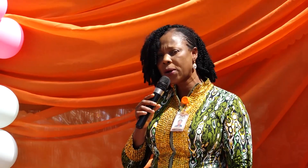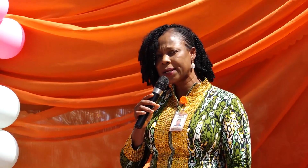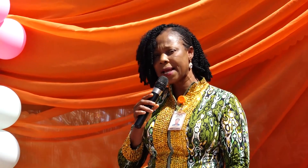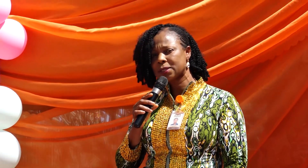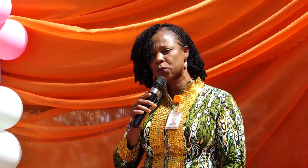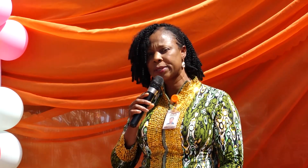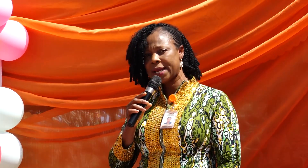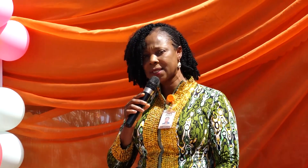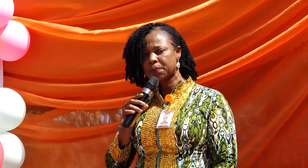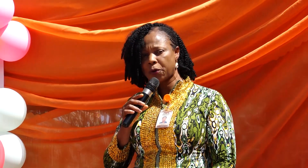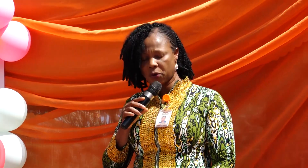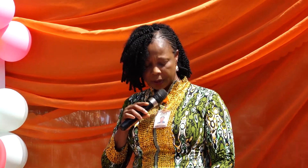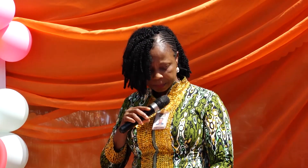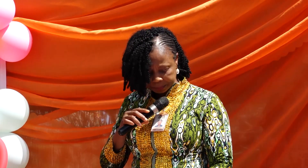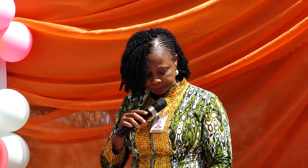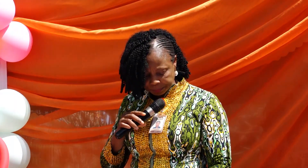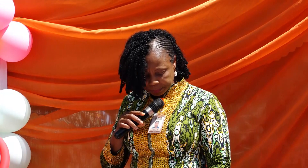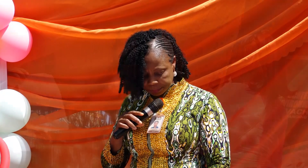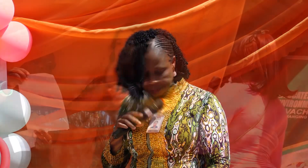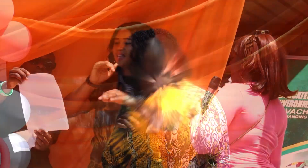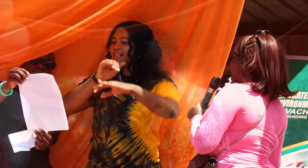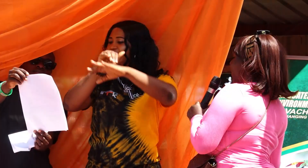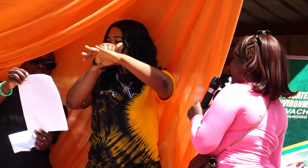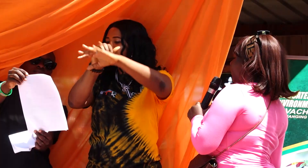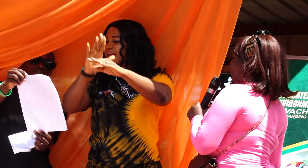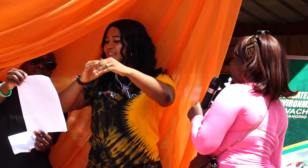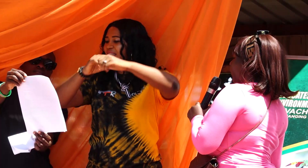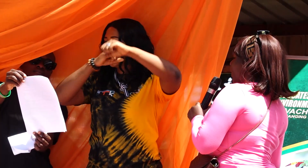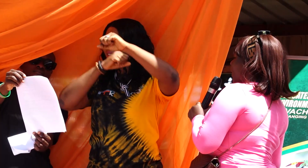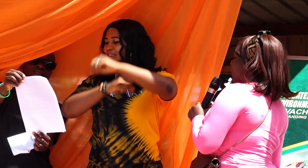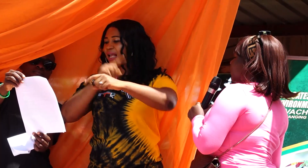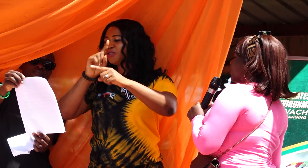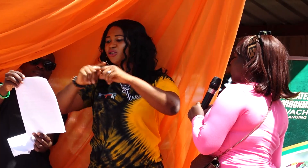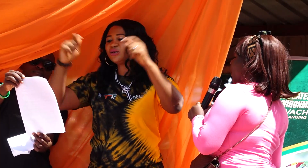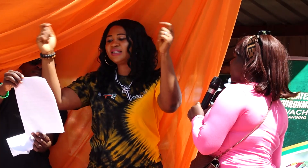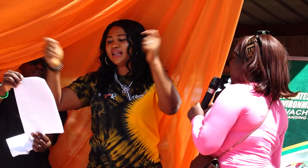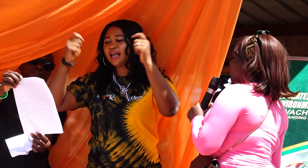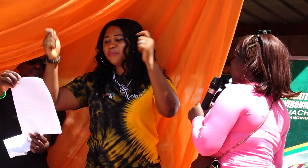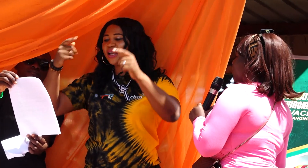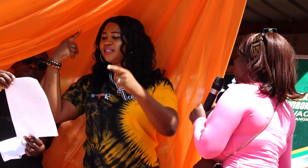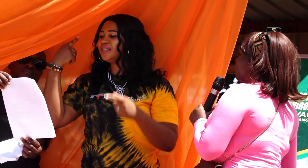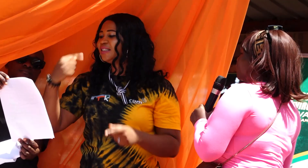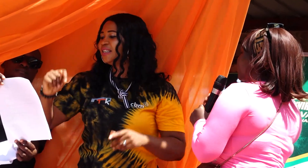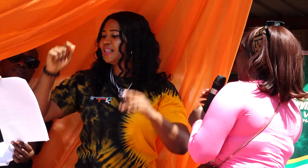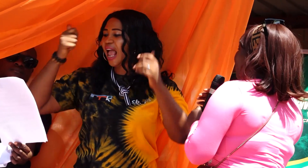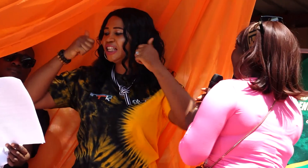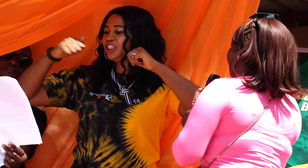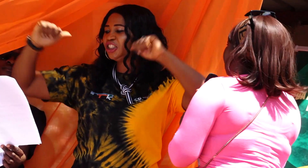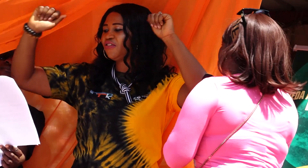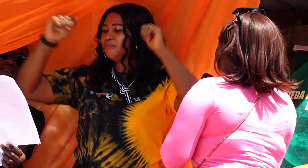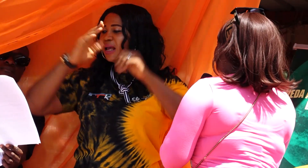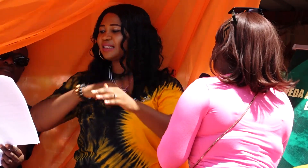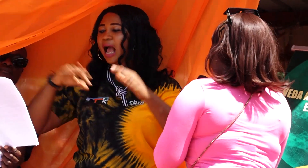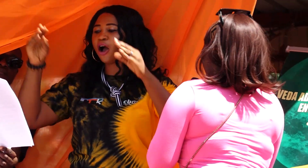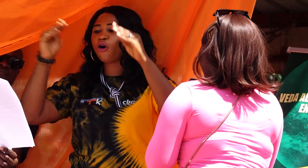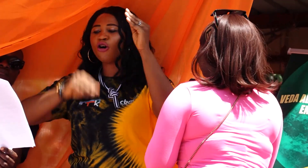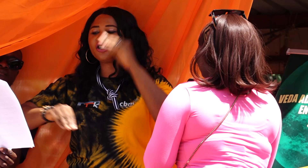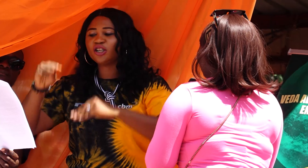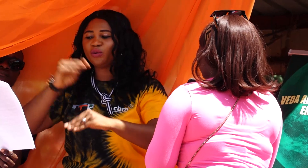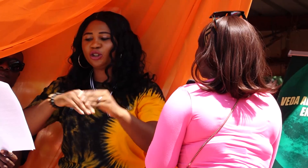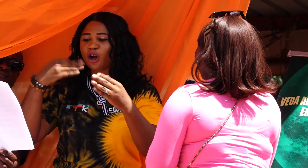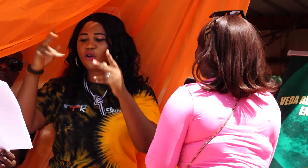to organize today's program. Every year, it's set to celebrate